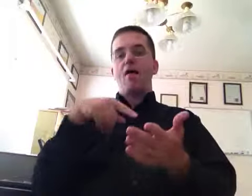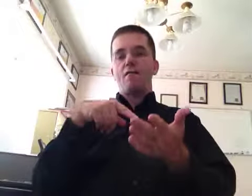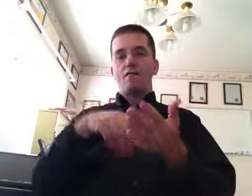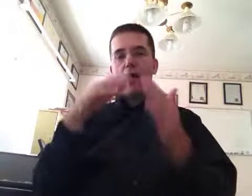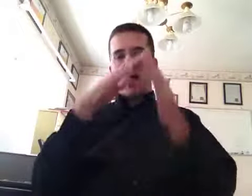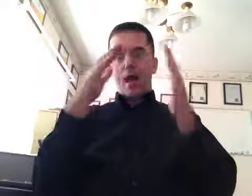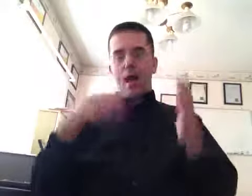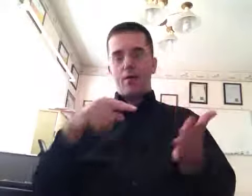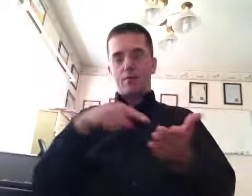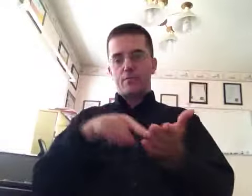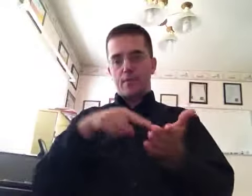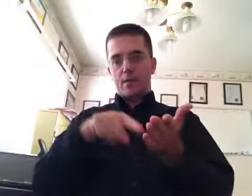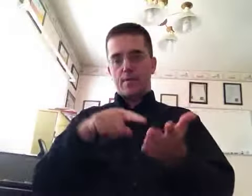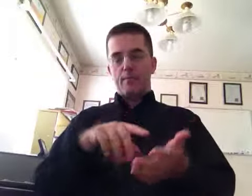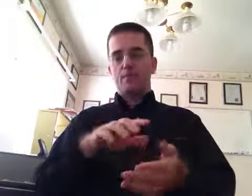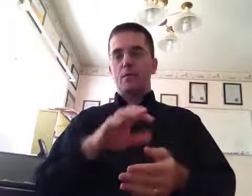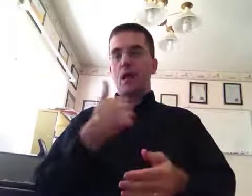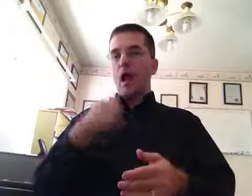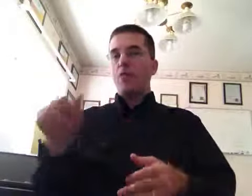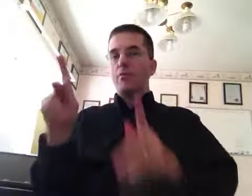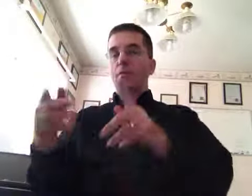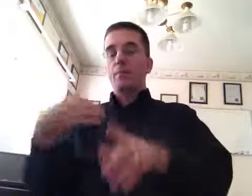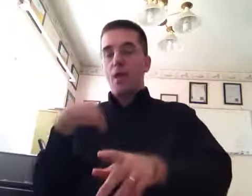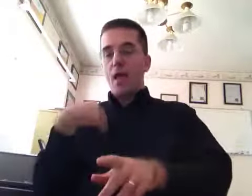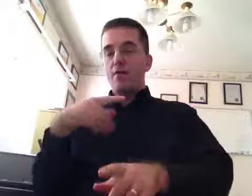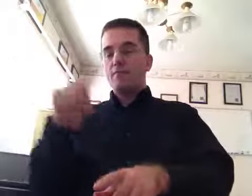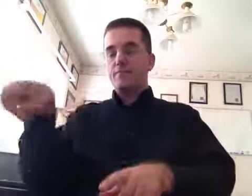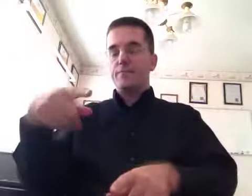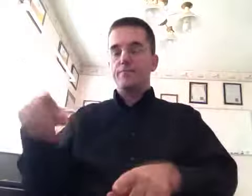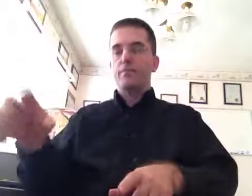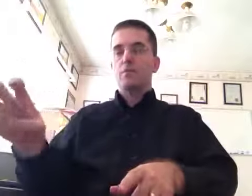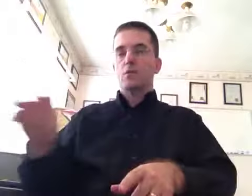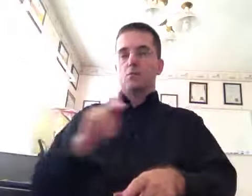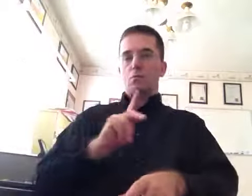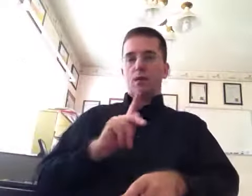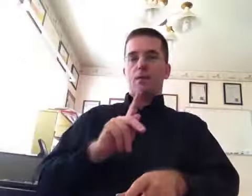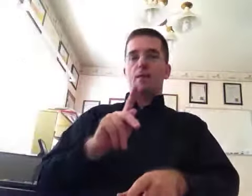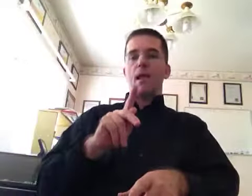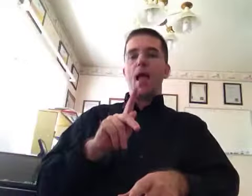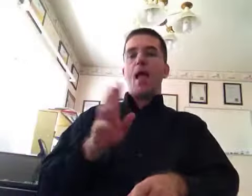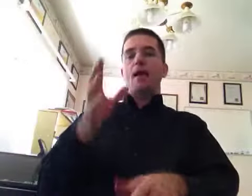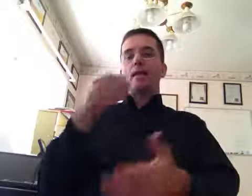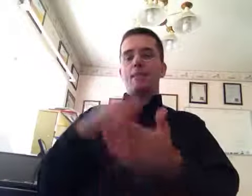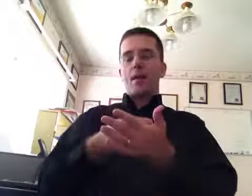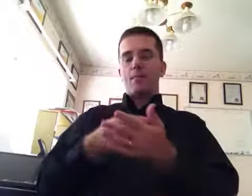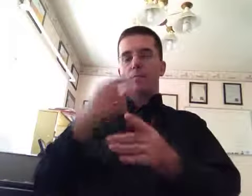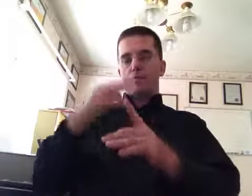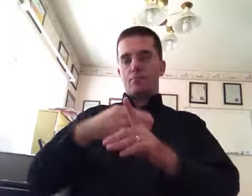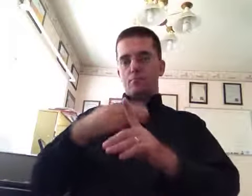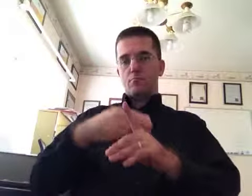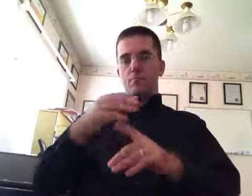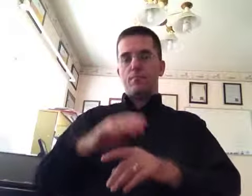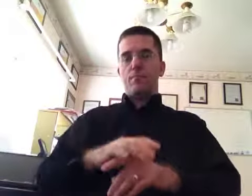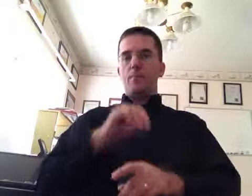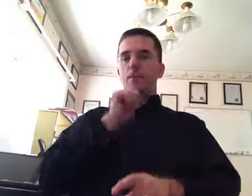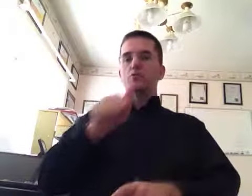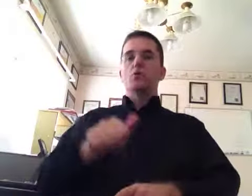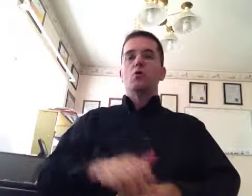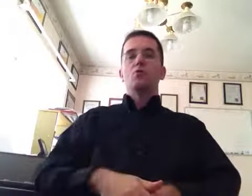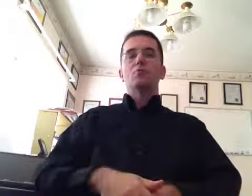Right. So that you put the money back, in a sense, that you took out for your house. But don't get in, if you can, from a